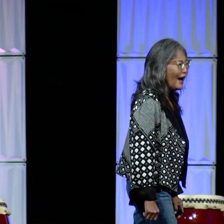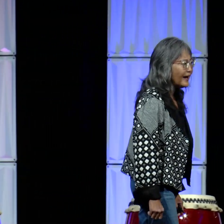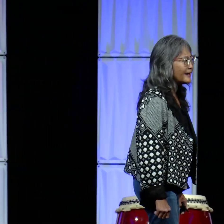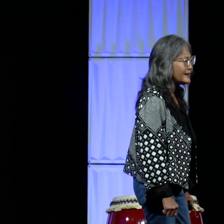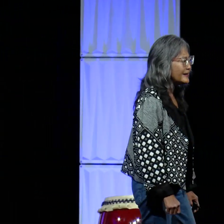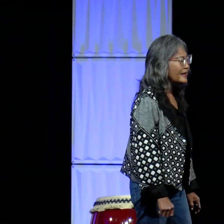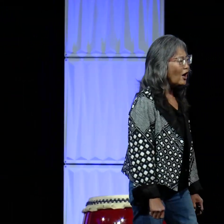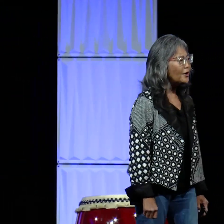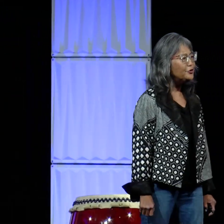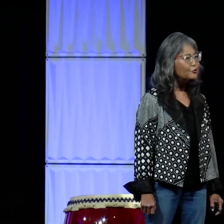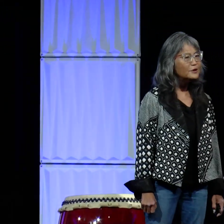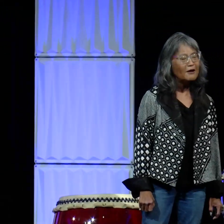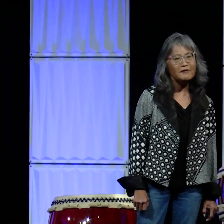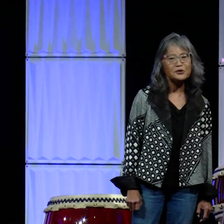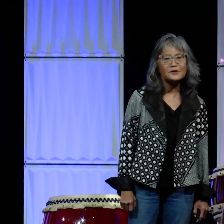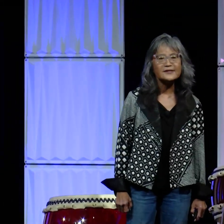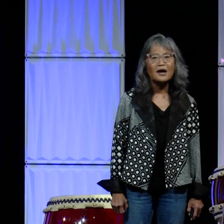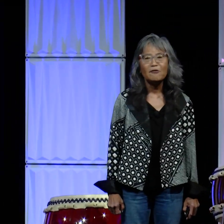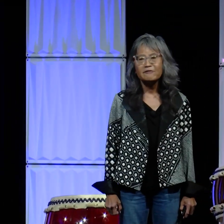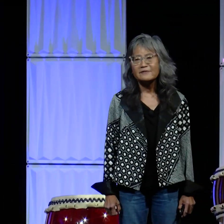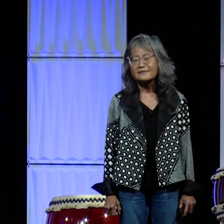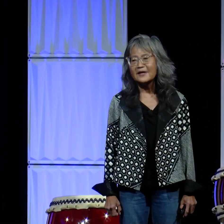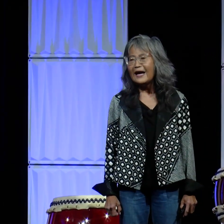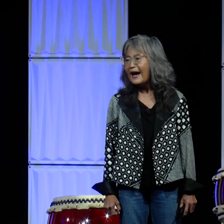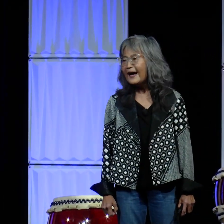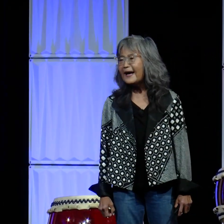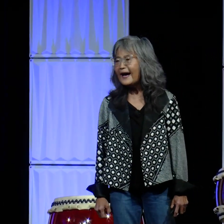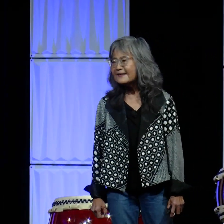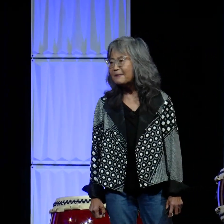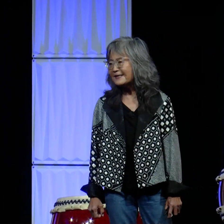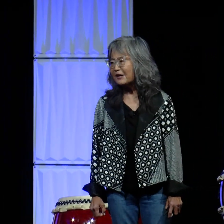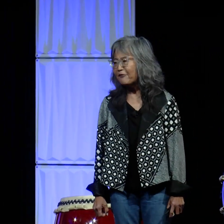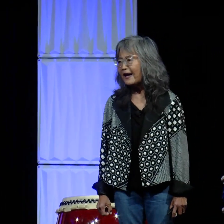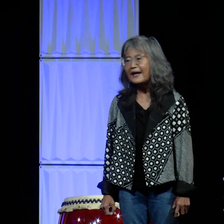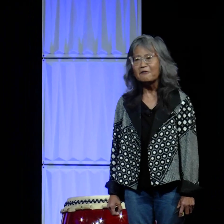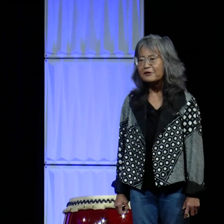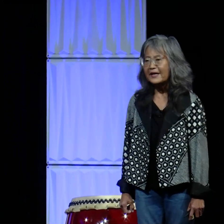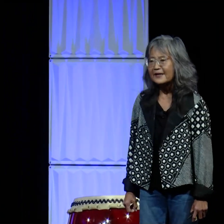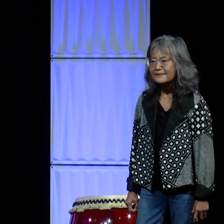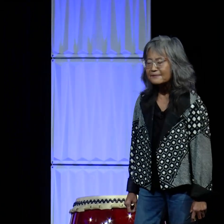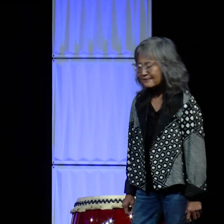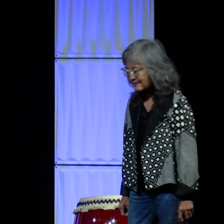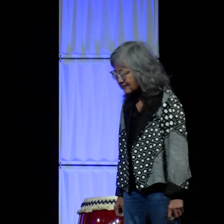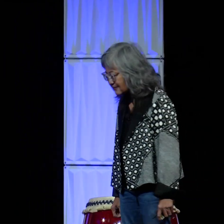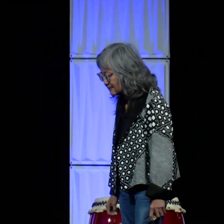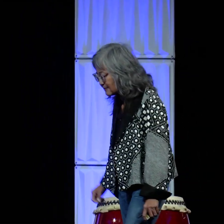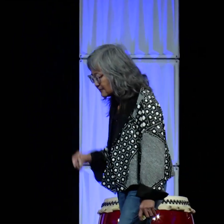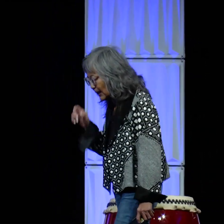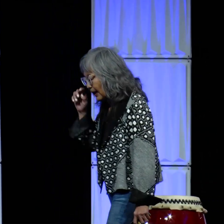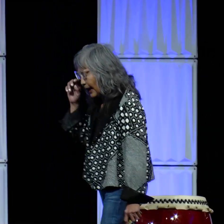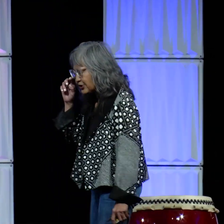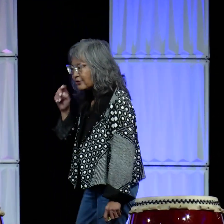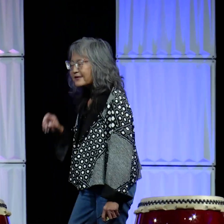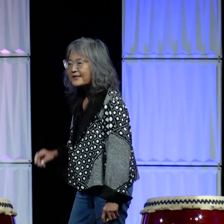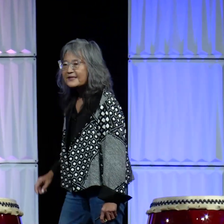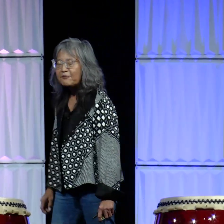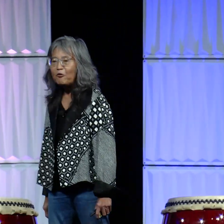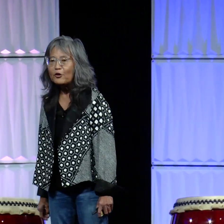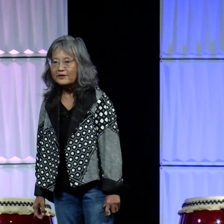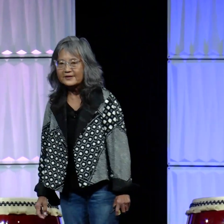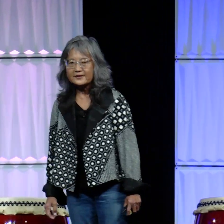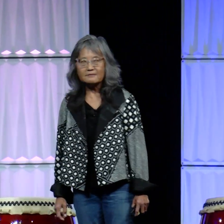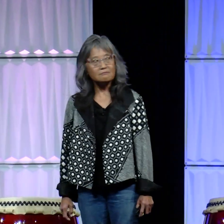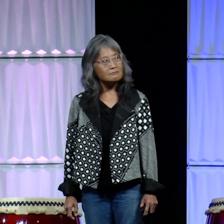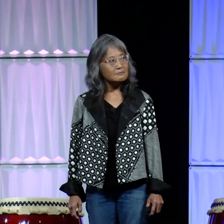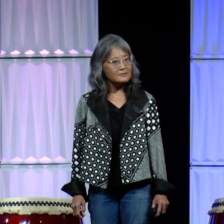How radically are you loving yourself? I ask myself that every day. I turned